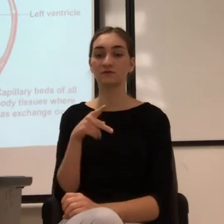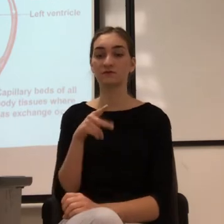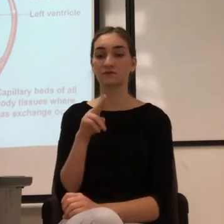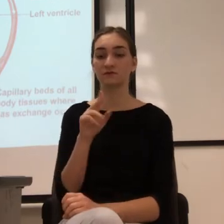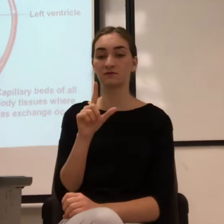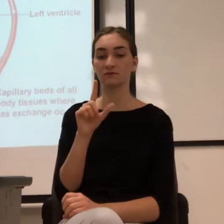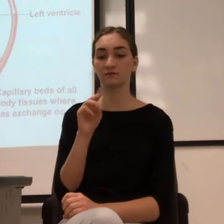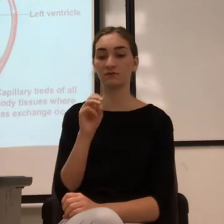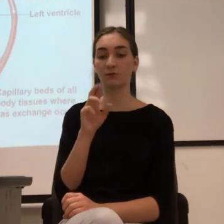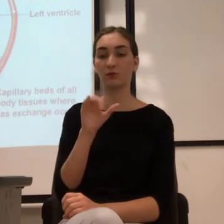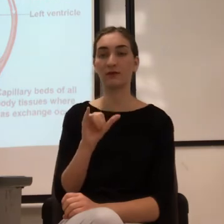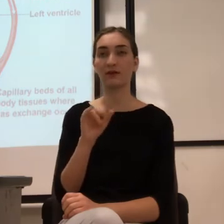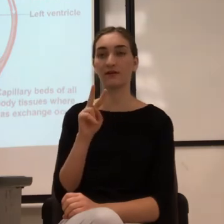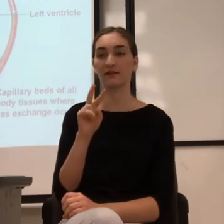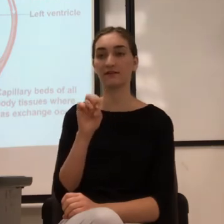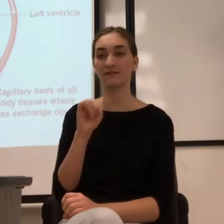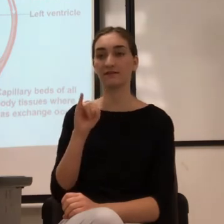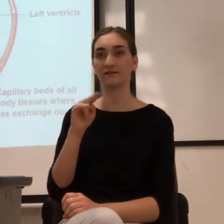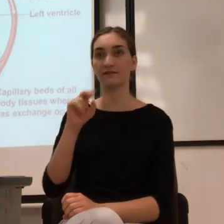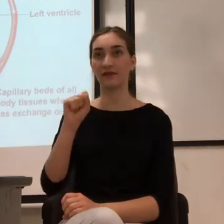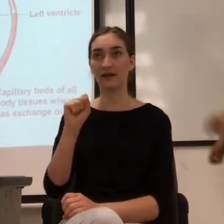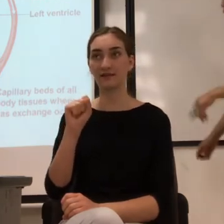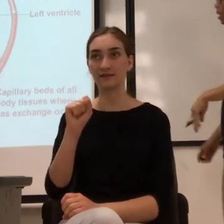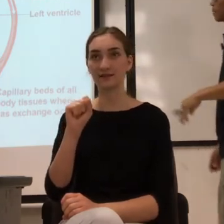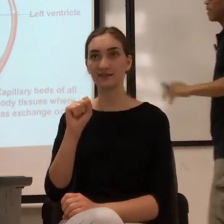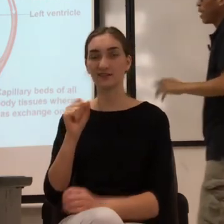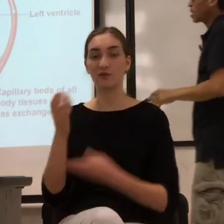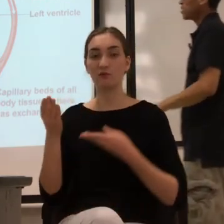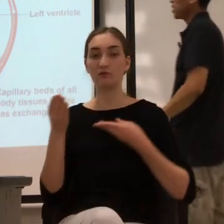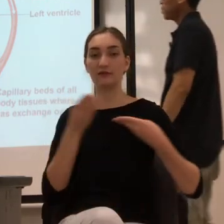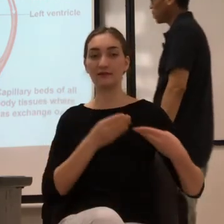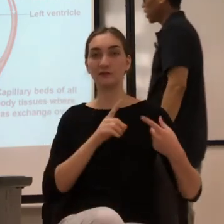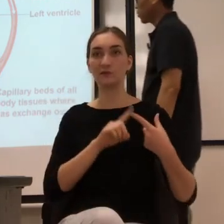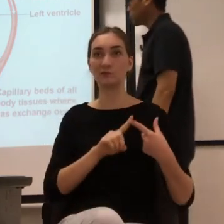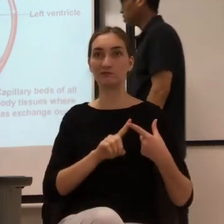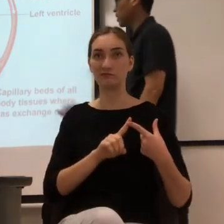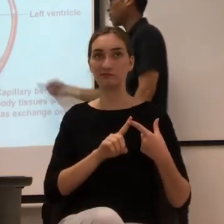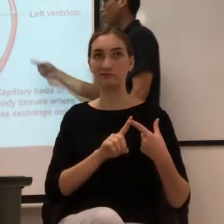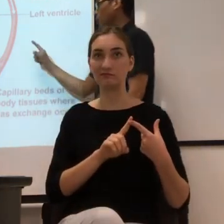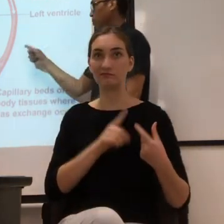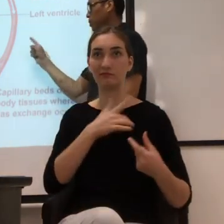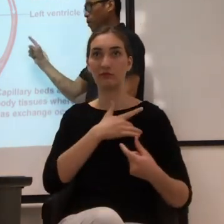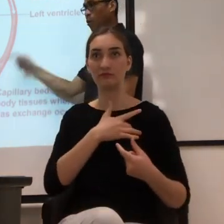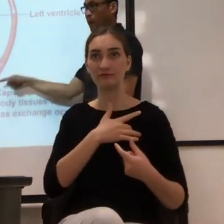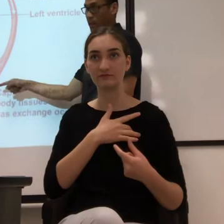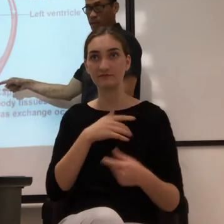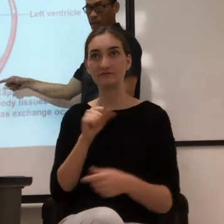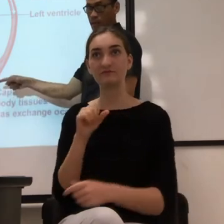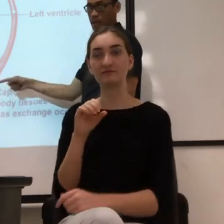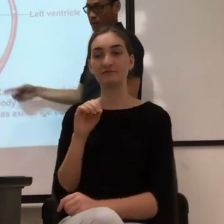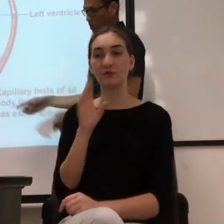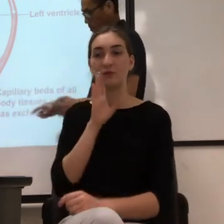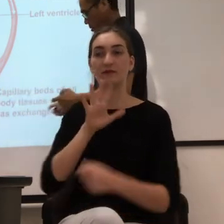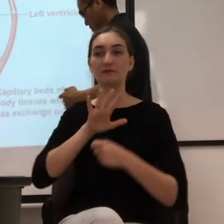Are delivering it to the left heart. Now, the left heart will pump that oxygenated blood through systemic arteries to the whole